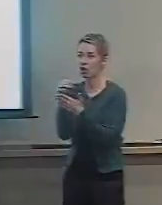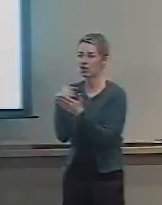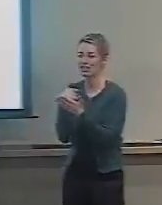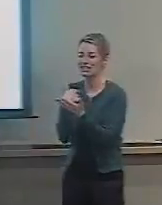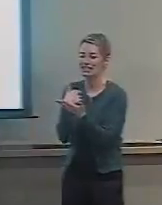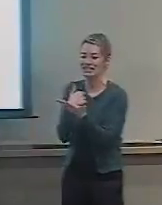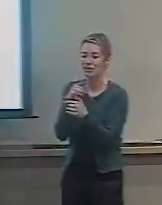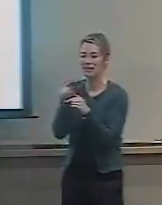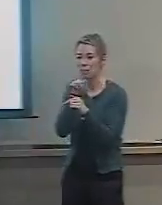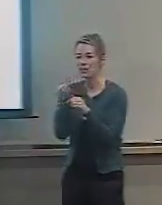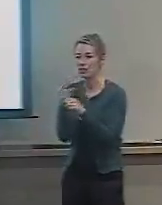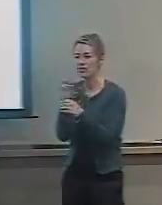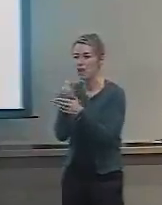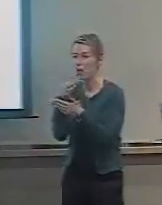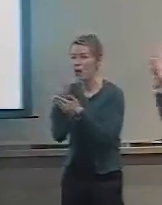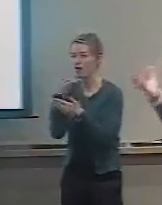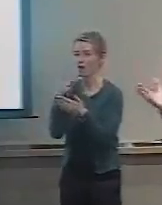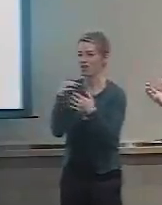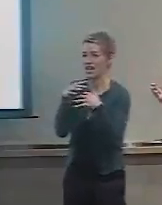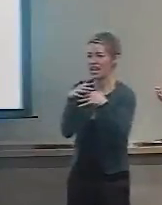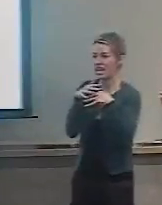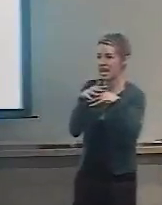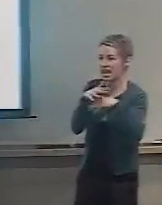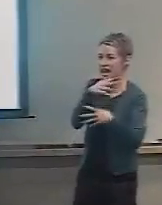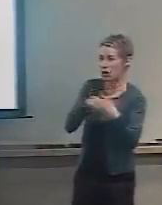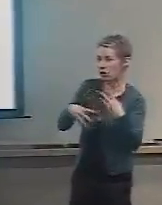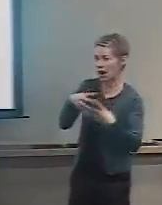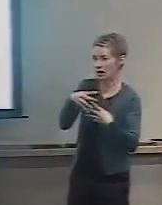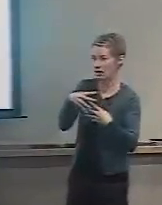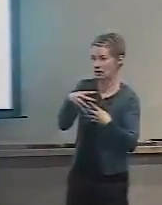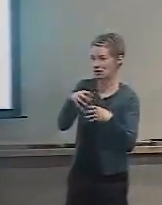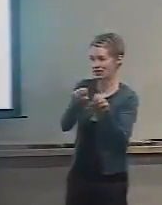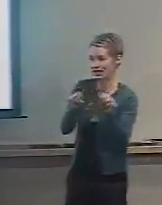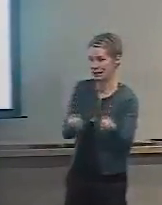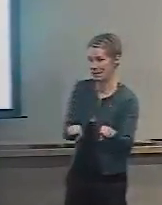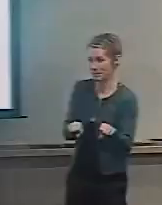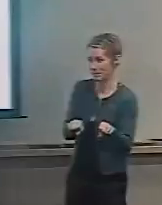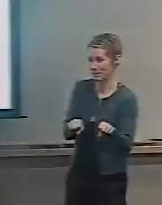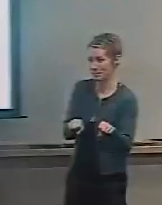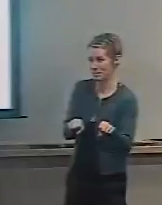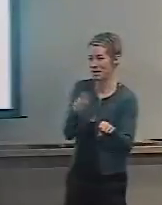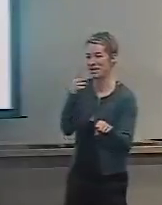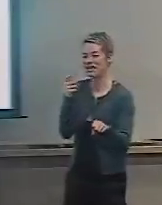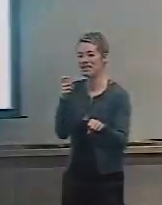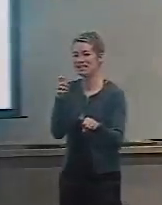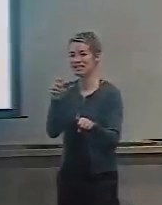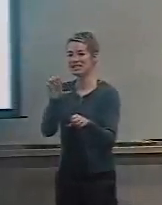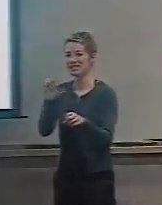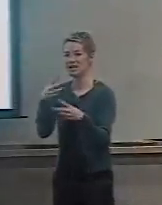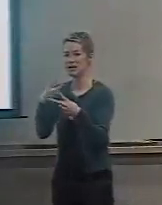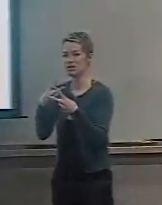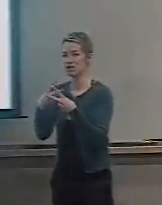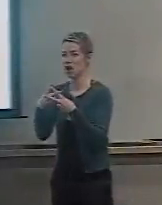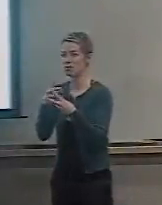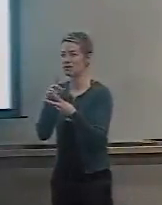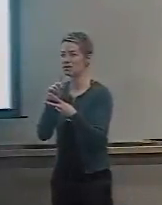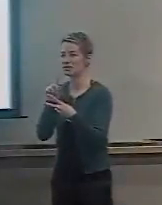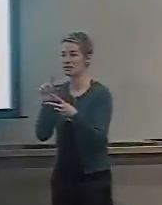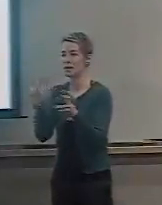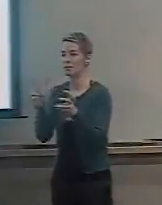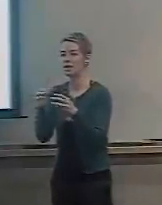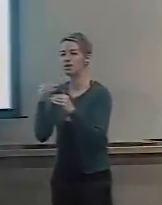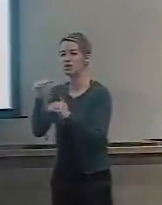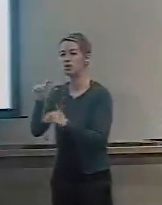really use it very well to do this integrated system. That it's too turnkey, it doesn't give you enough flexibility.